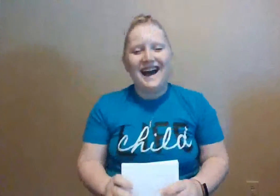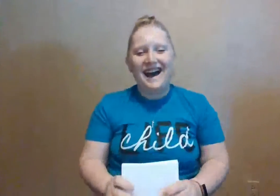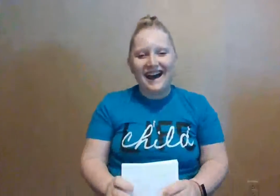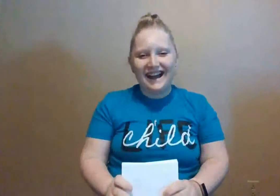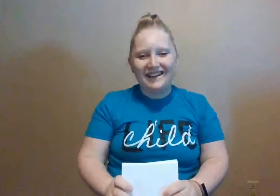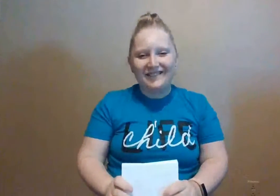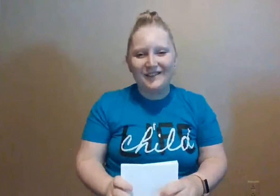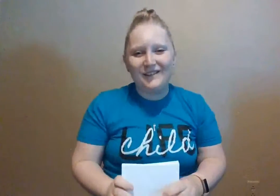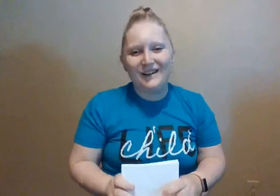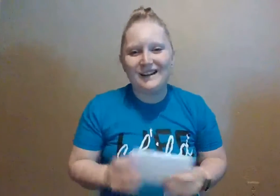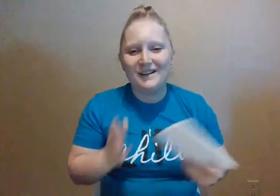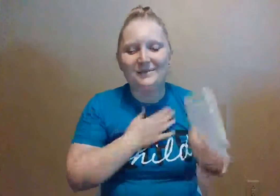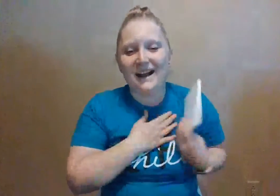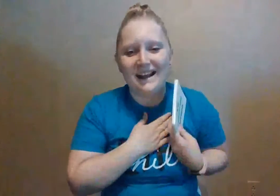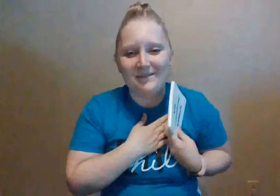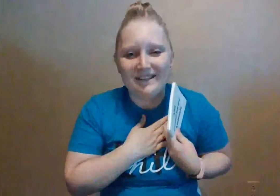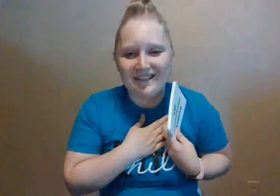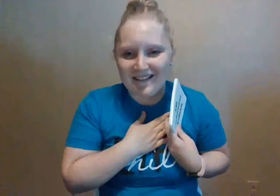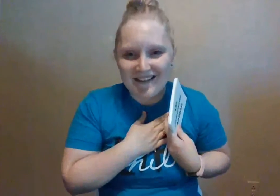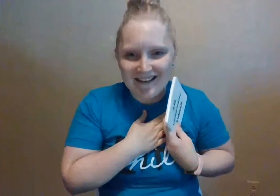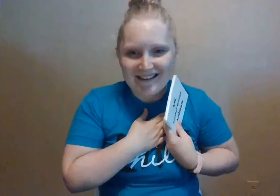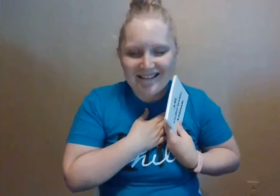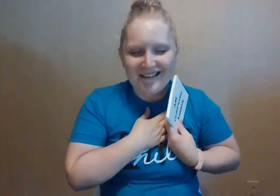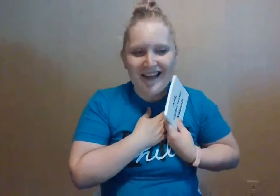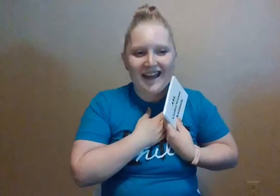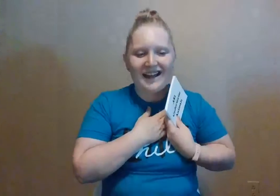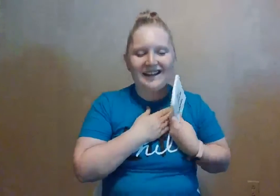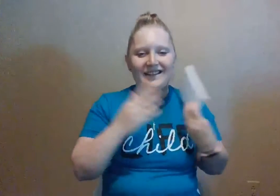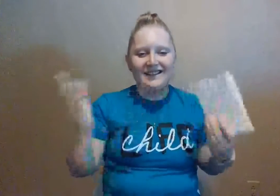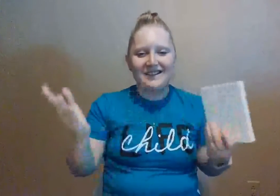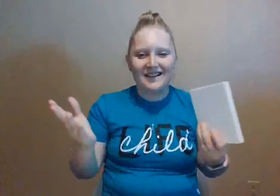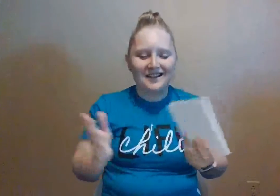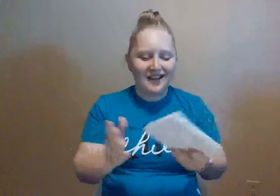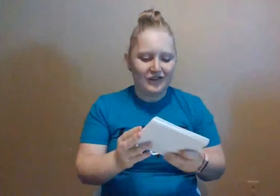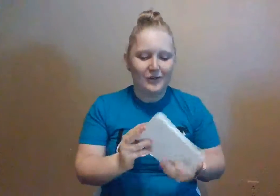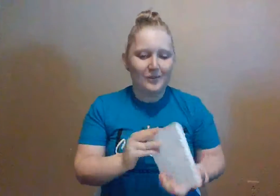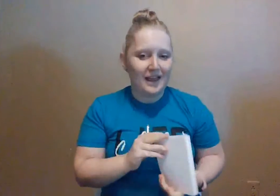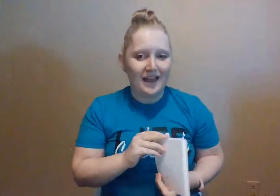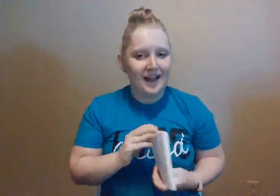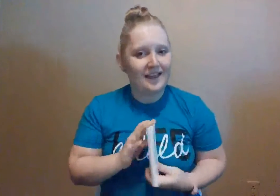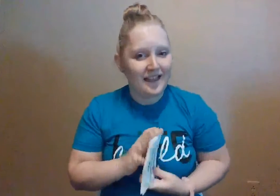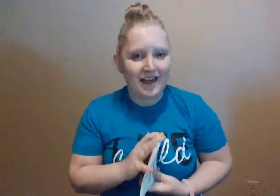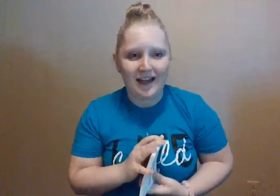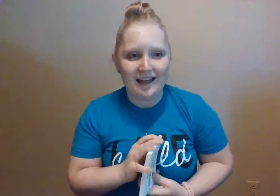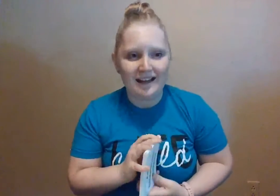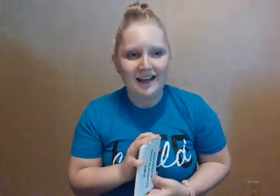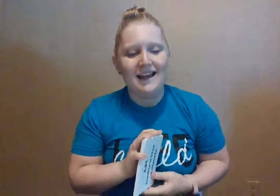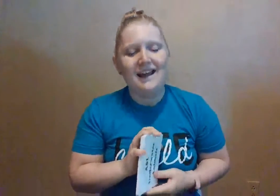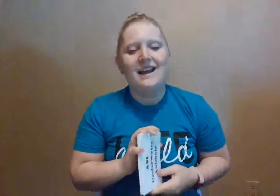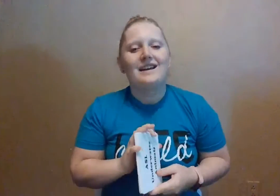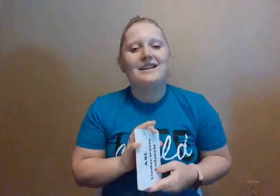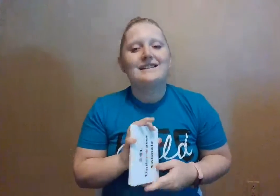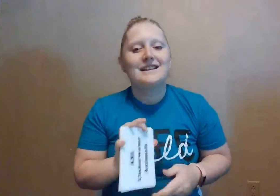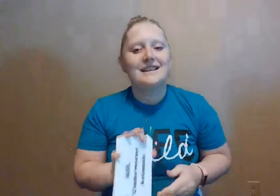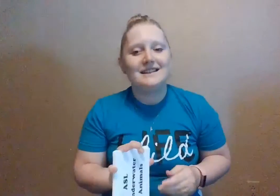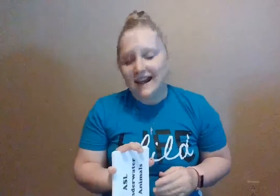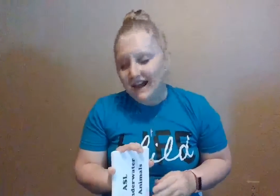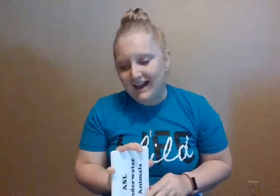Hi everyone, my name is Liz and this is Get Your Play Online. Today